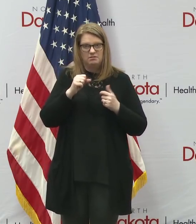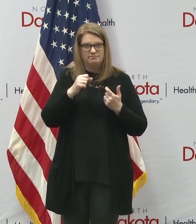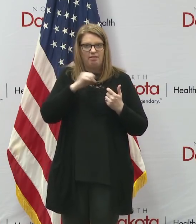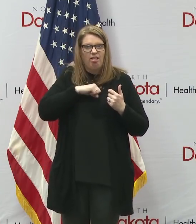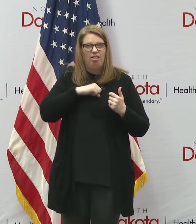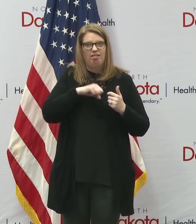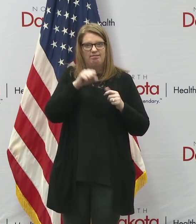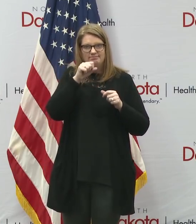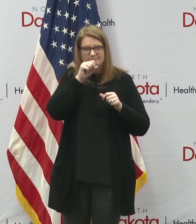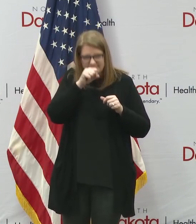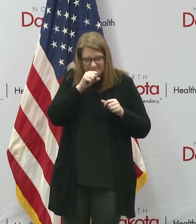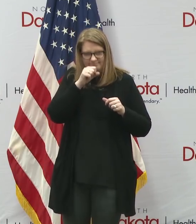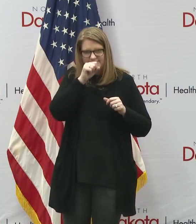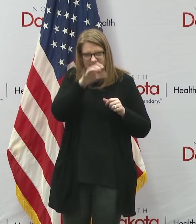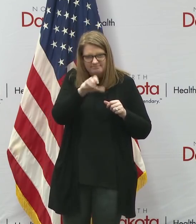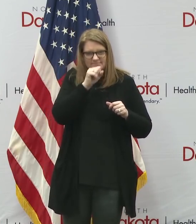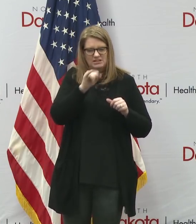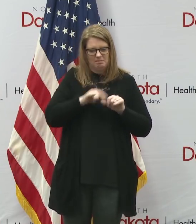facilities.